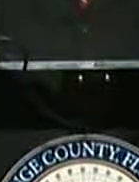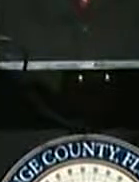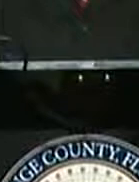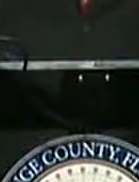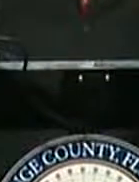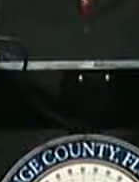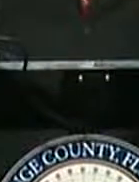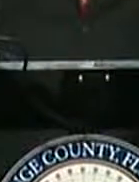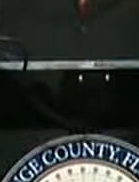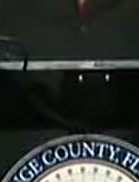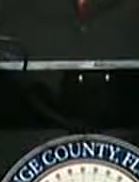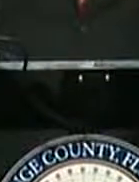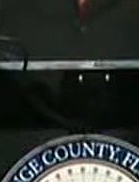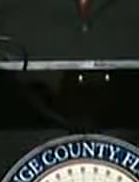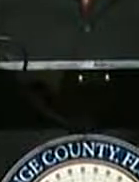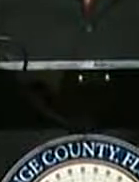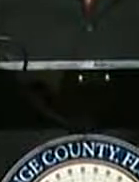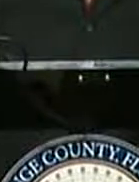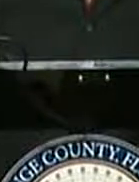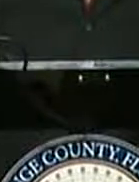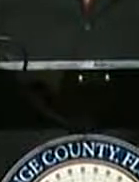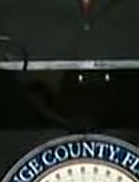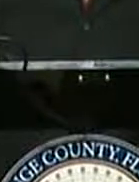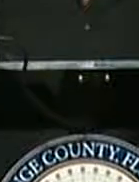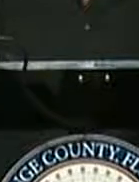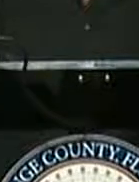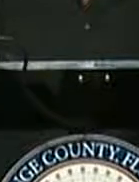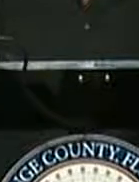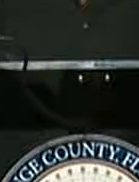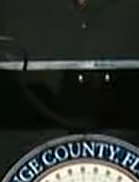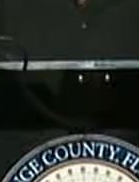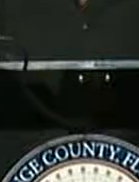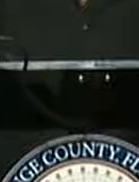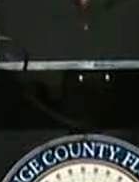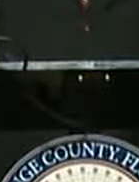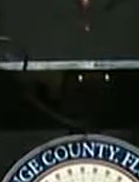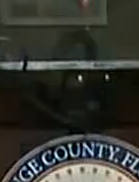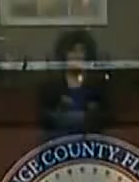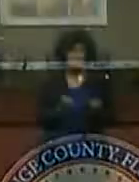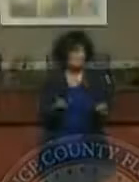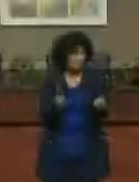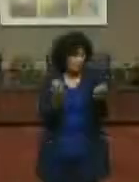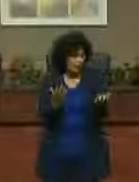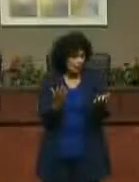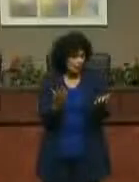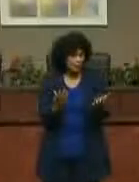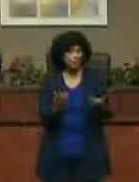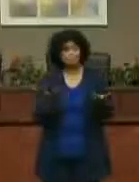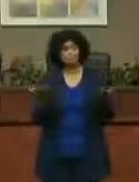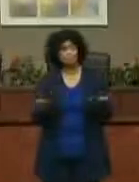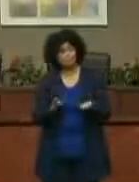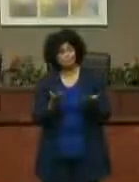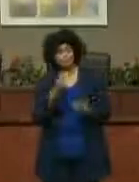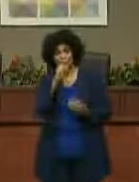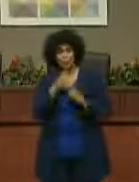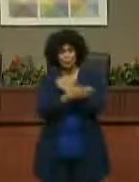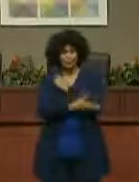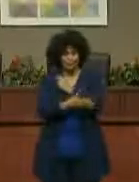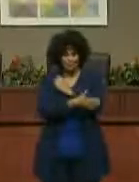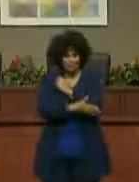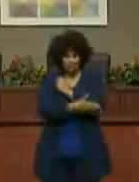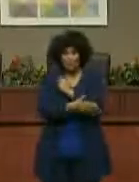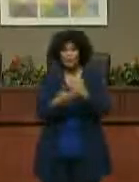COVID-19. We now have 53 published deaths within Orange County. You're going to hear from Dr.